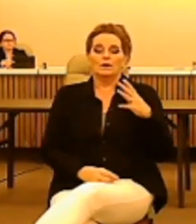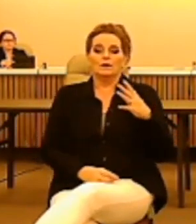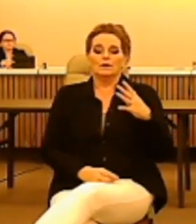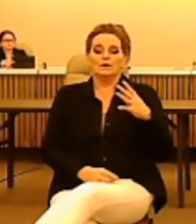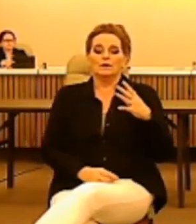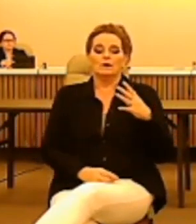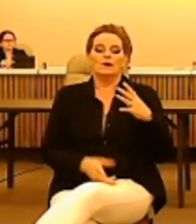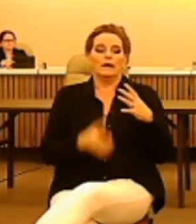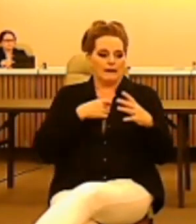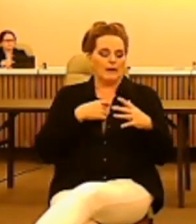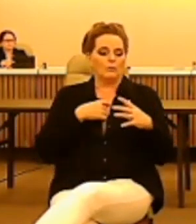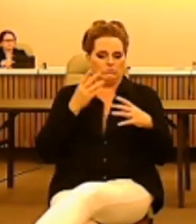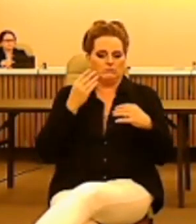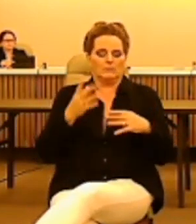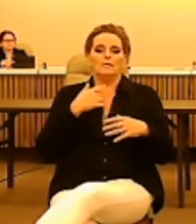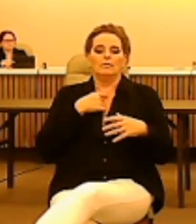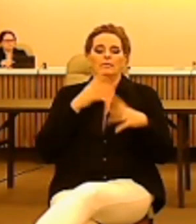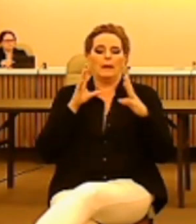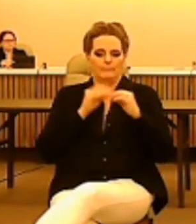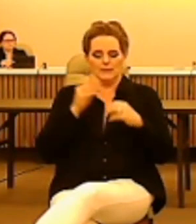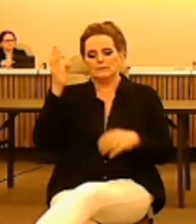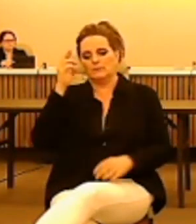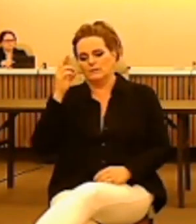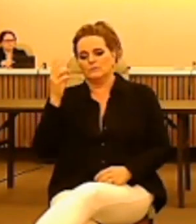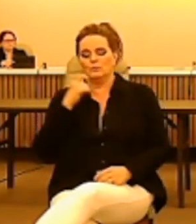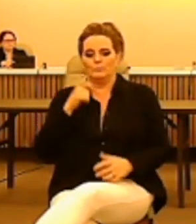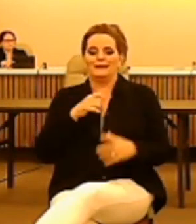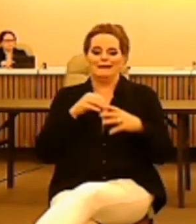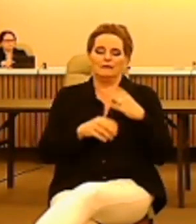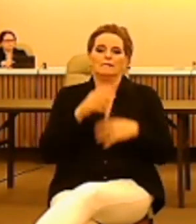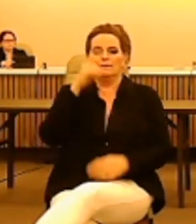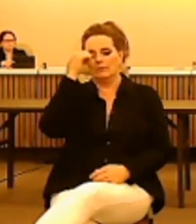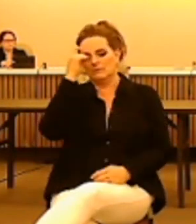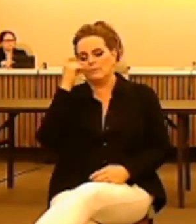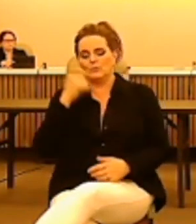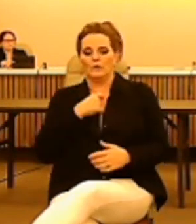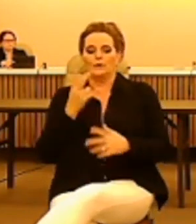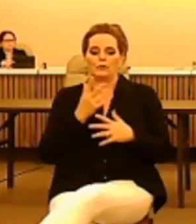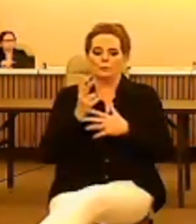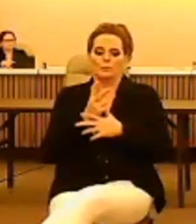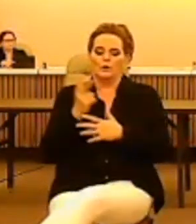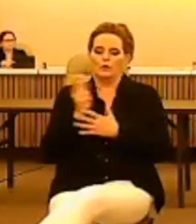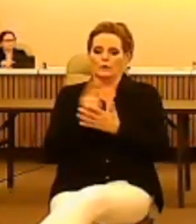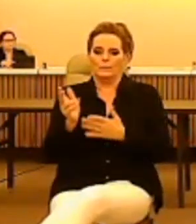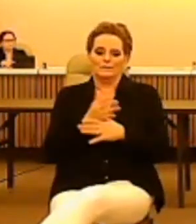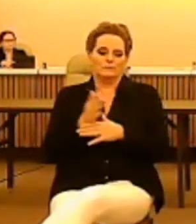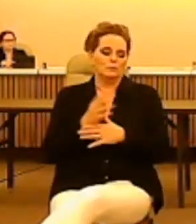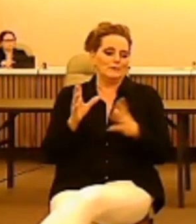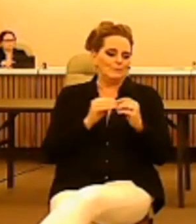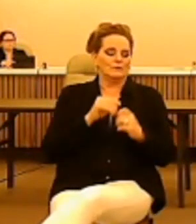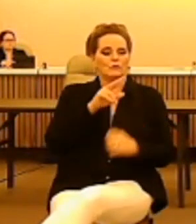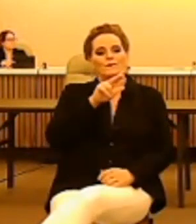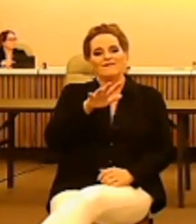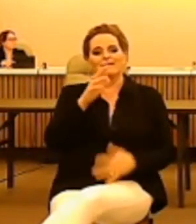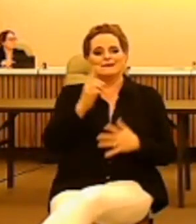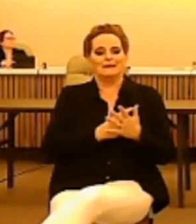And I will note that that meeting is, because we'll be in the summer where we're 3 weeks between meeting, it'll be 35 days away, so we'll